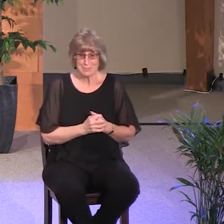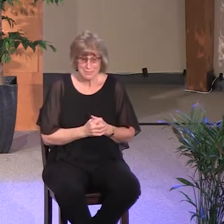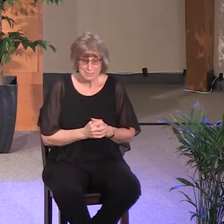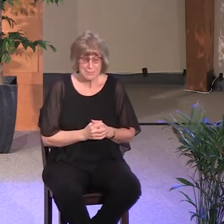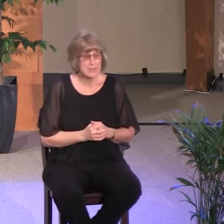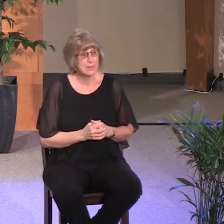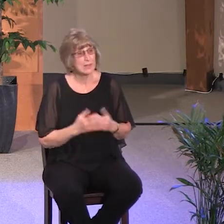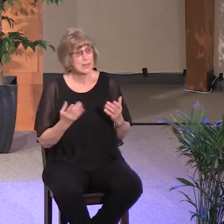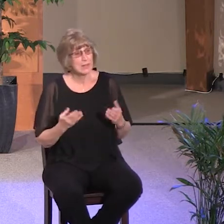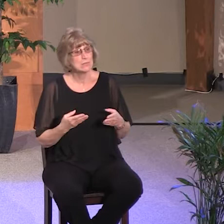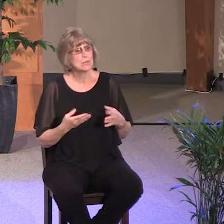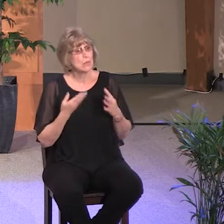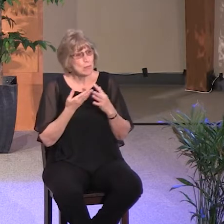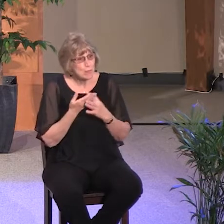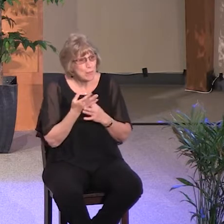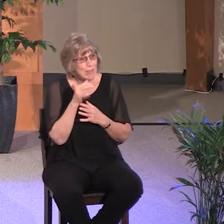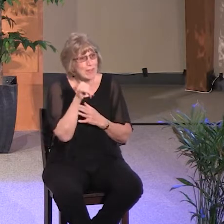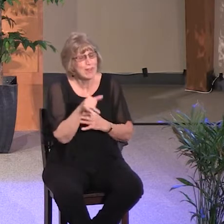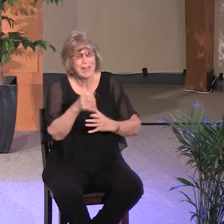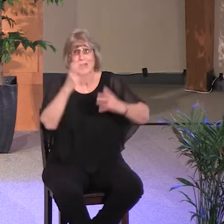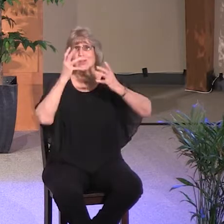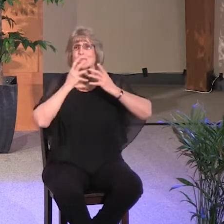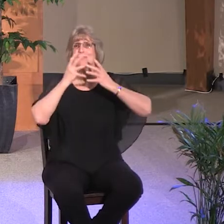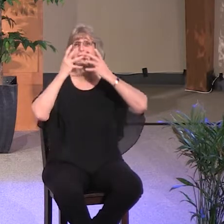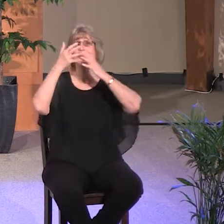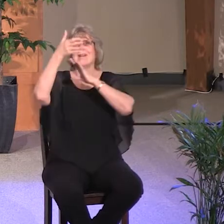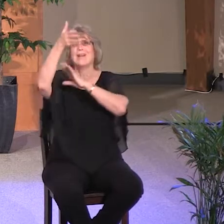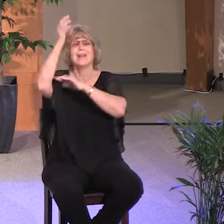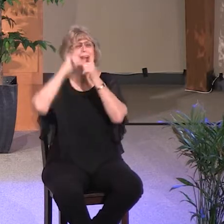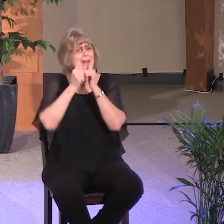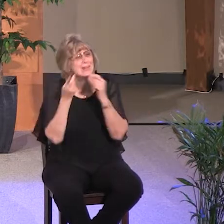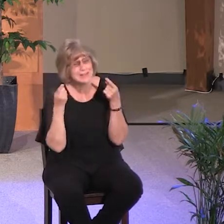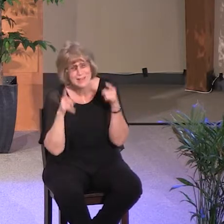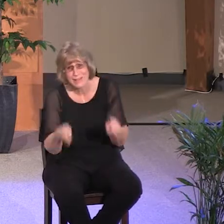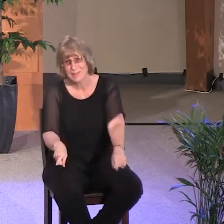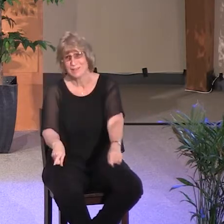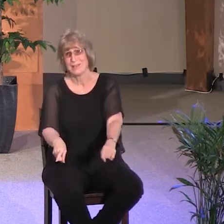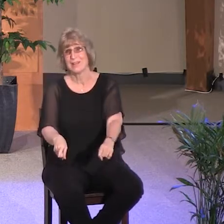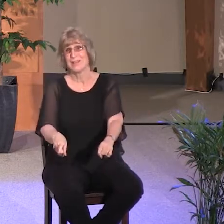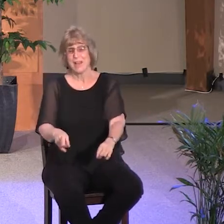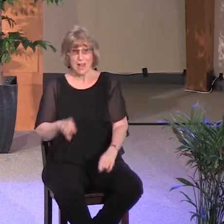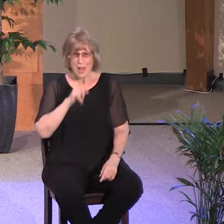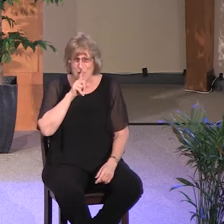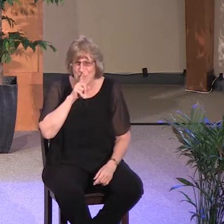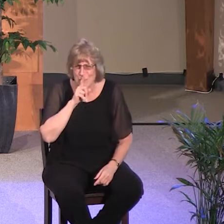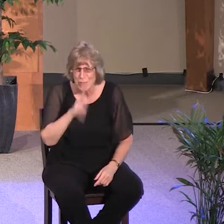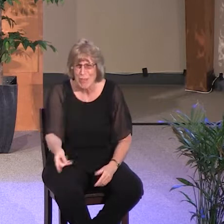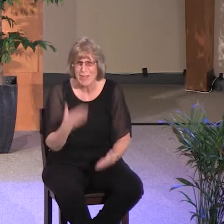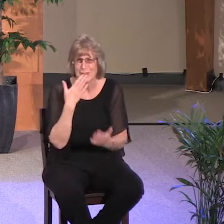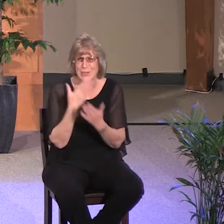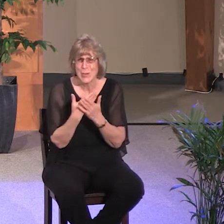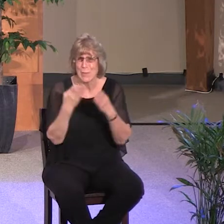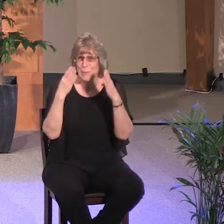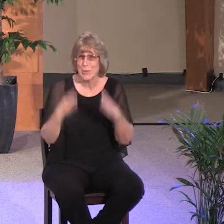And then through it all, I cried out to God, how can this be happening? I'm a really good person, and I've